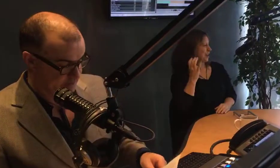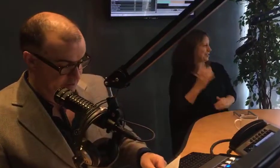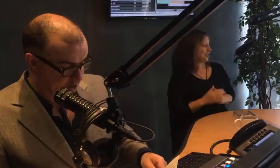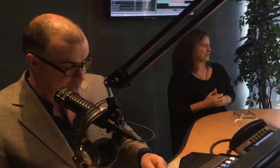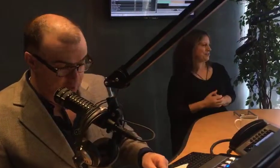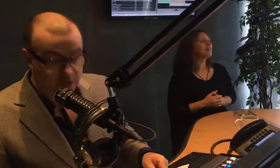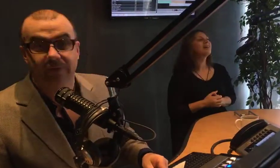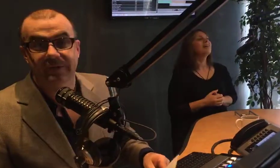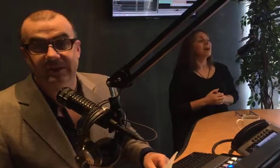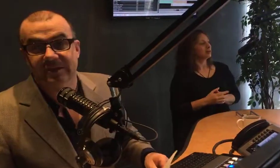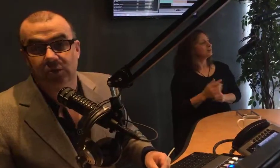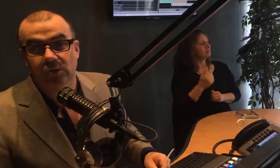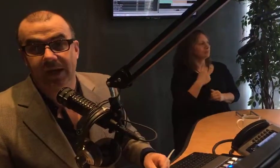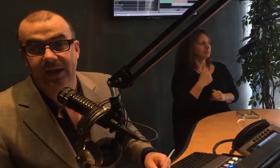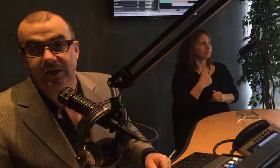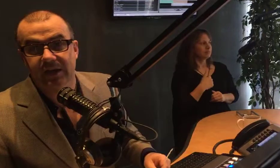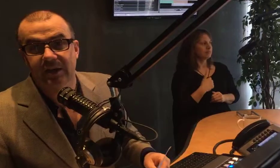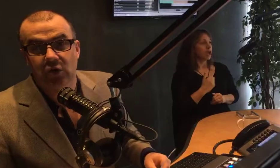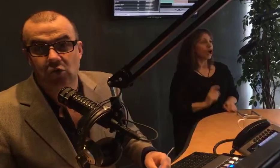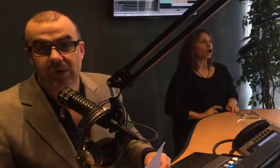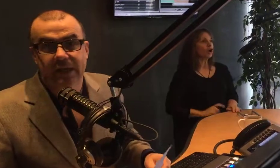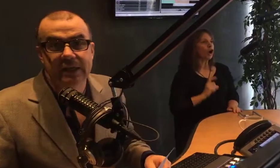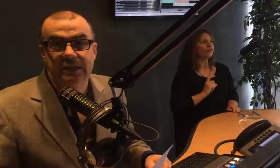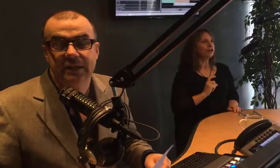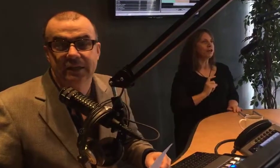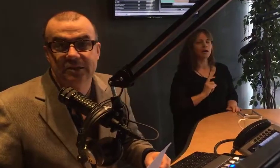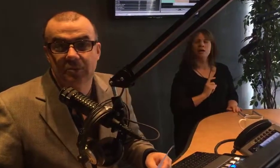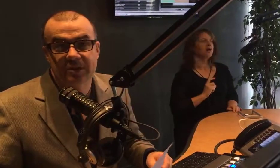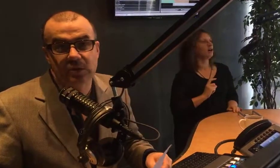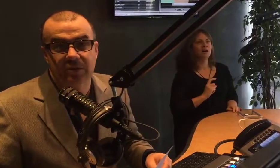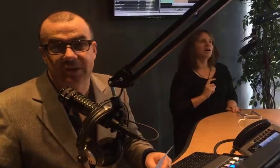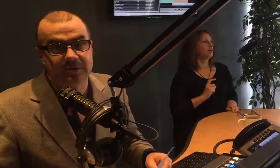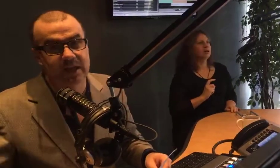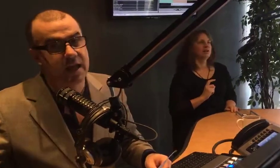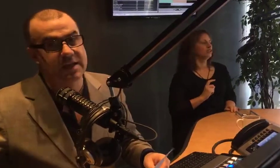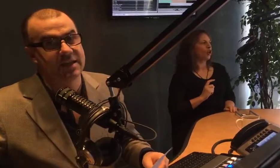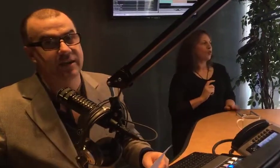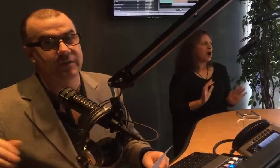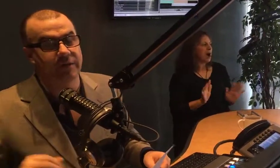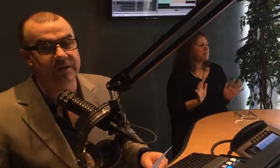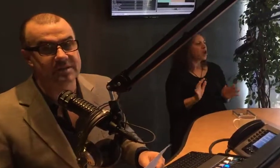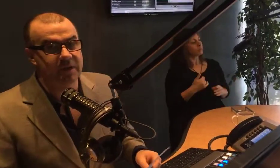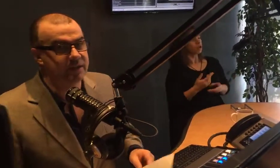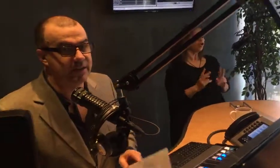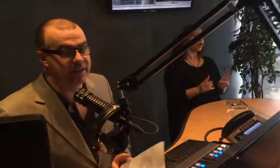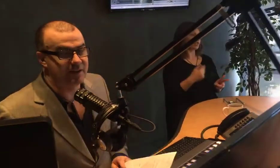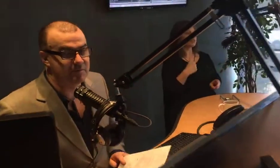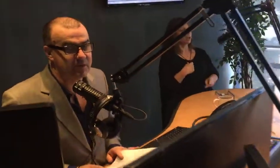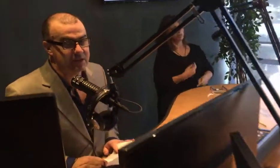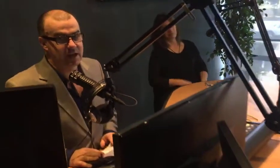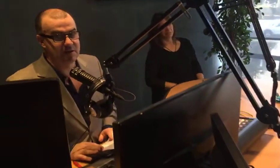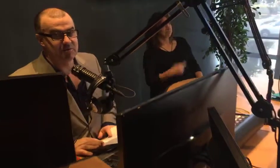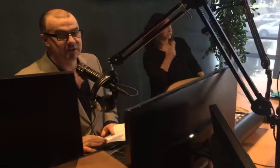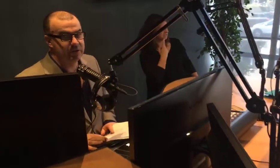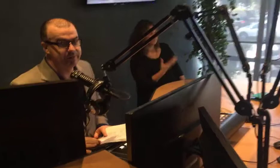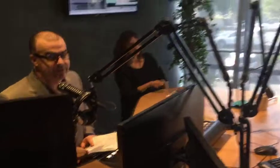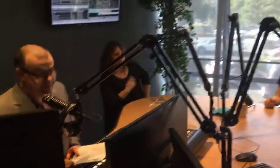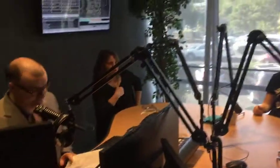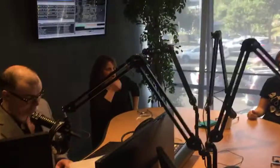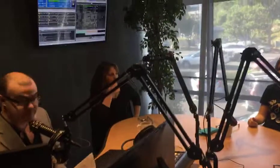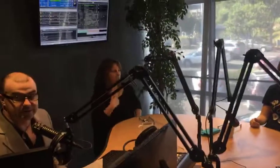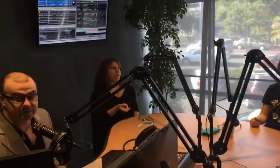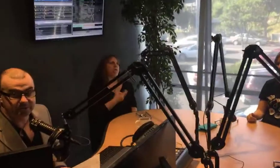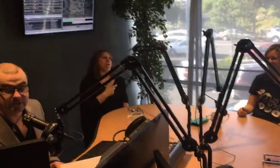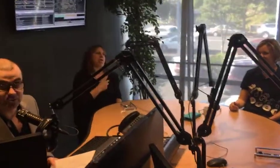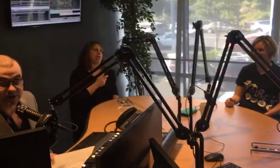I'm not confident at all. Actually, normally this would be the sort of thing to say, hey, yeah, I've got this, but yeah, I'm a bit